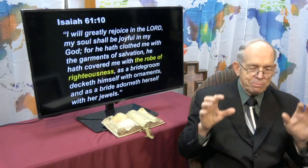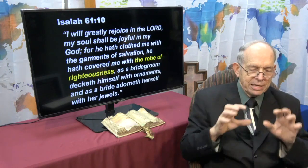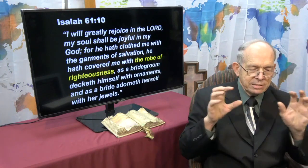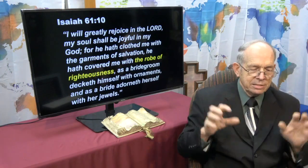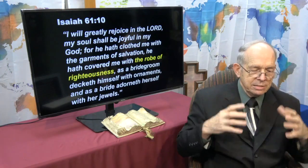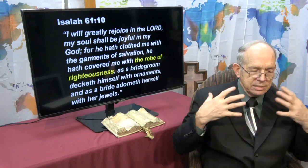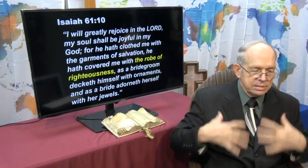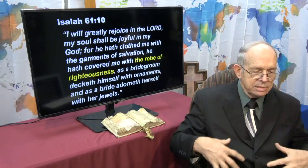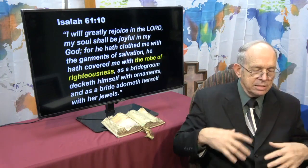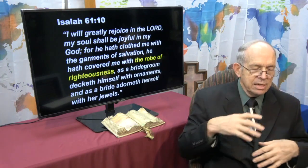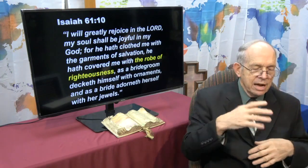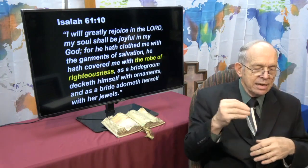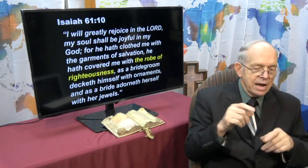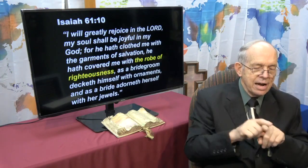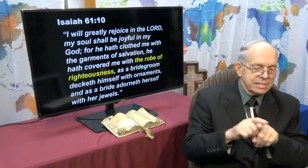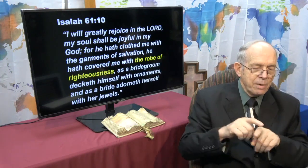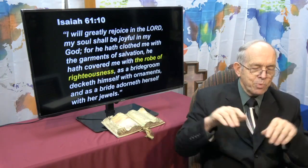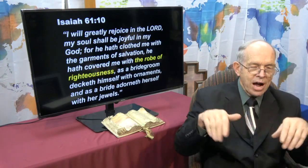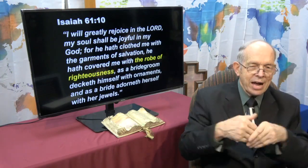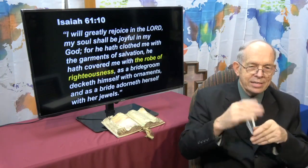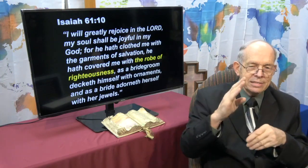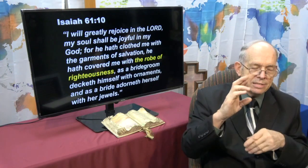anointment, and as a bride